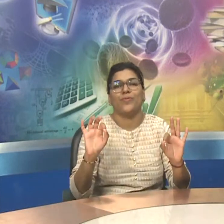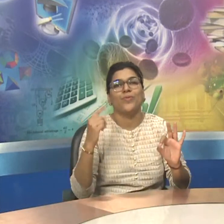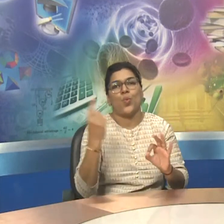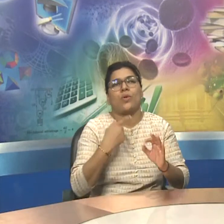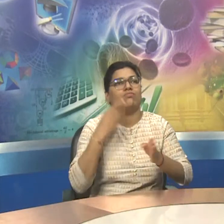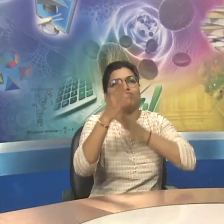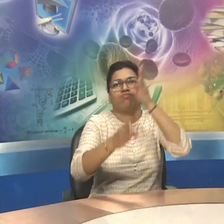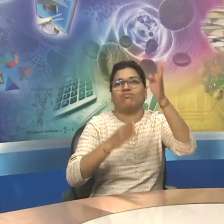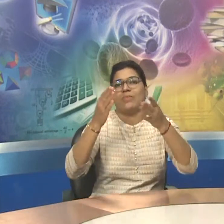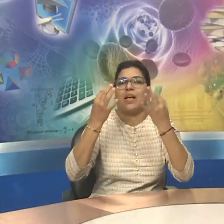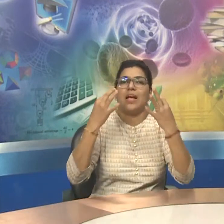full of